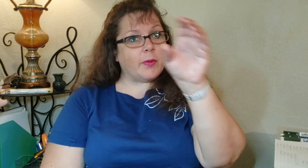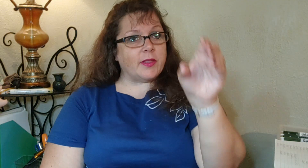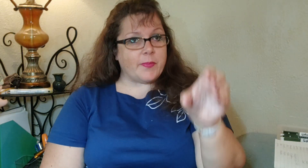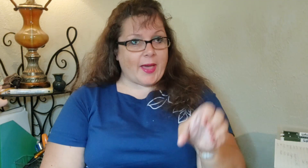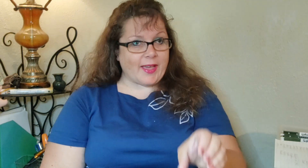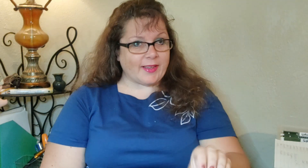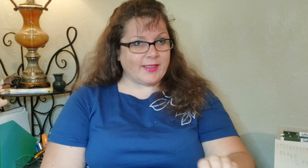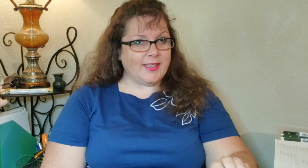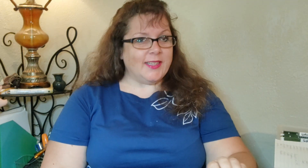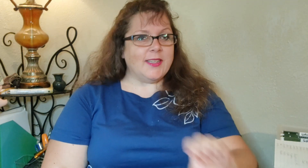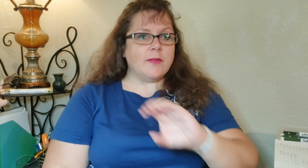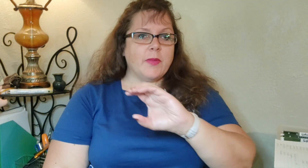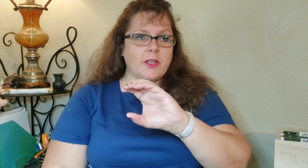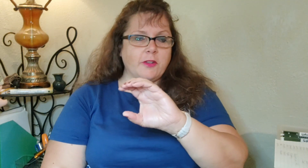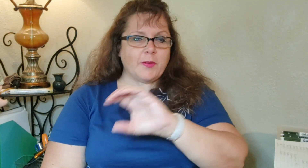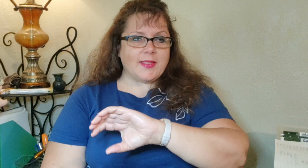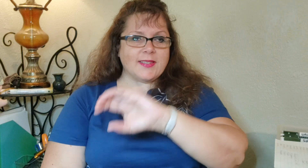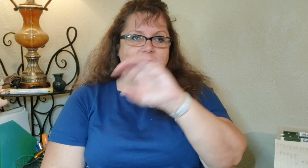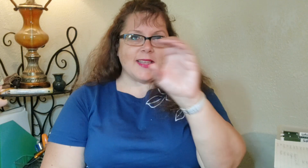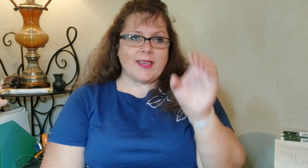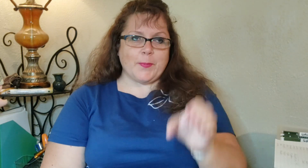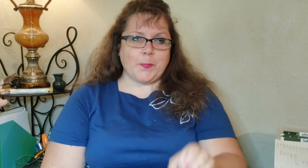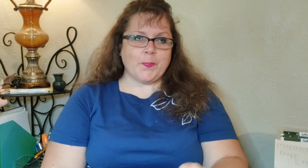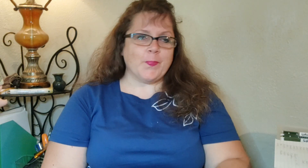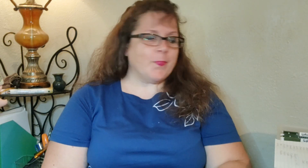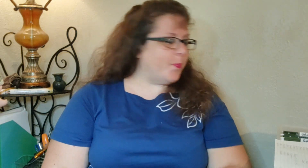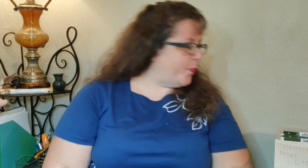on the back, but you're doing the C.